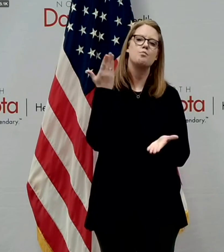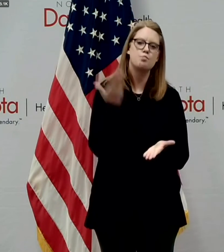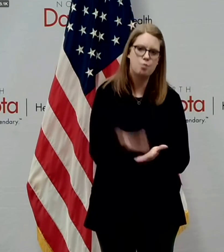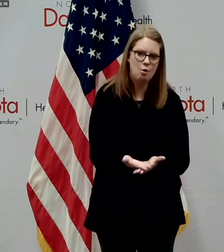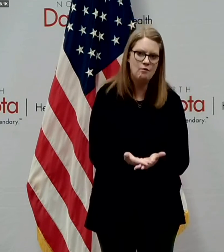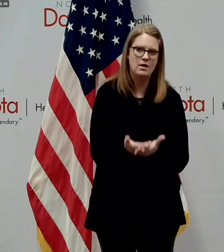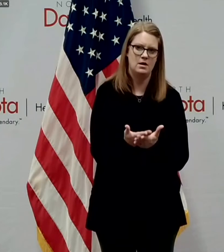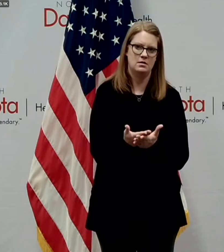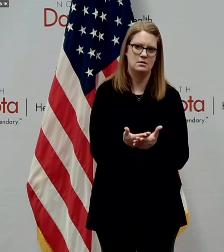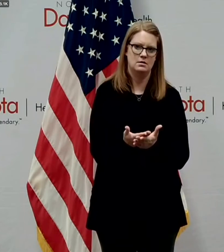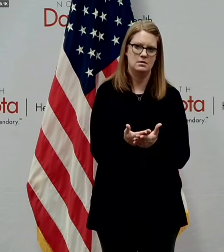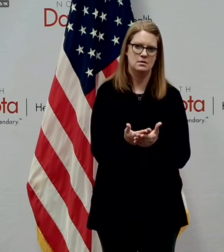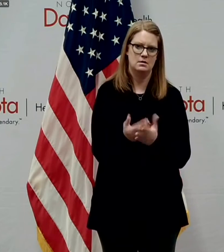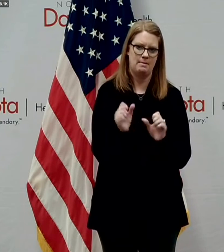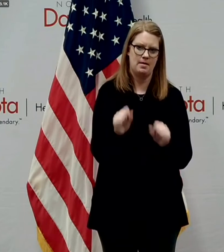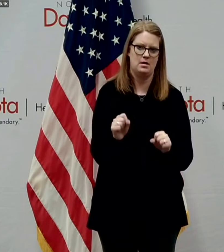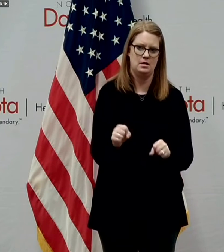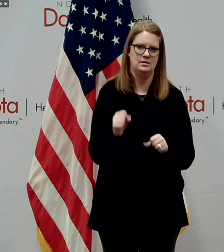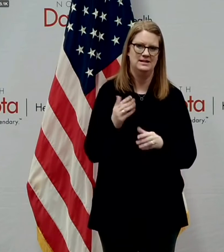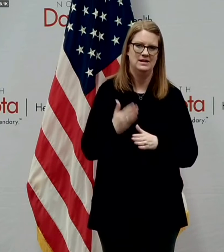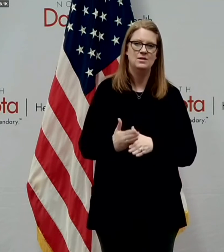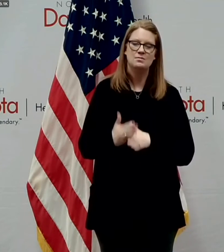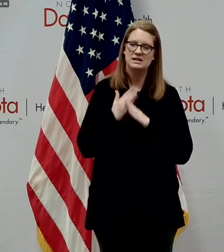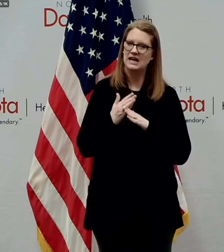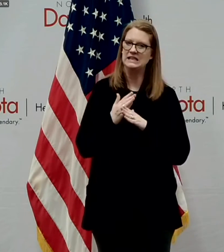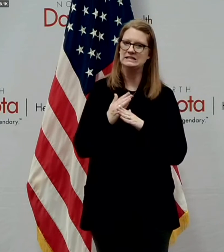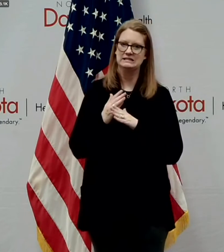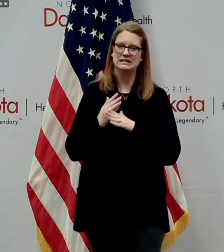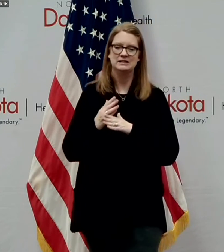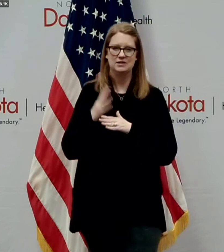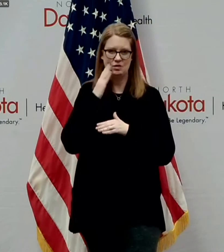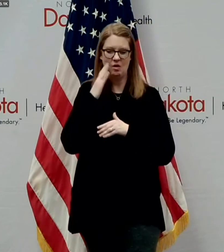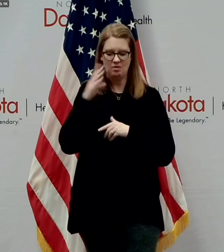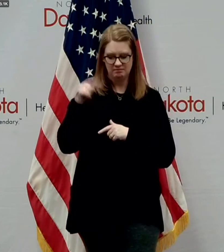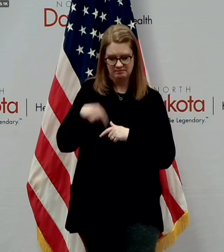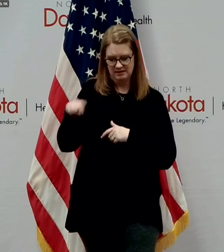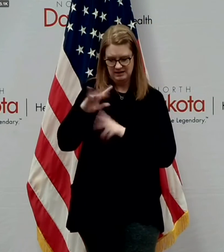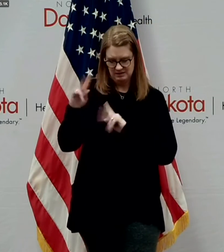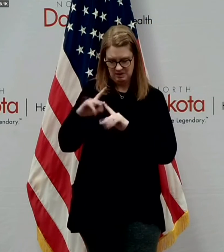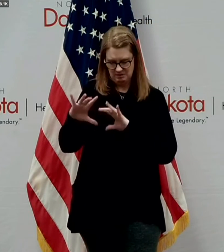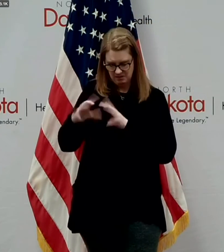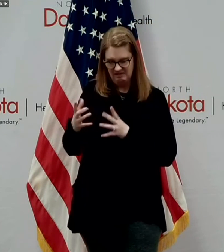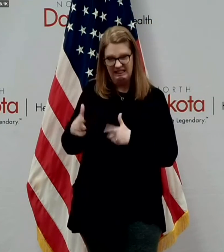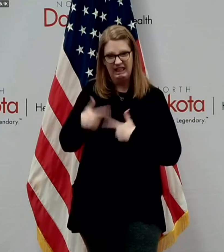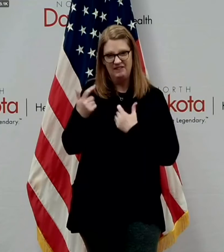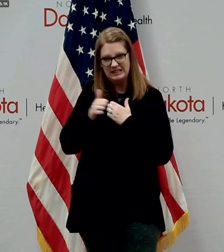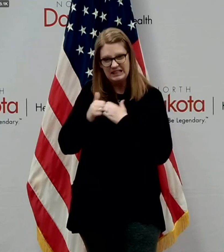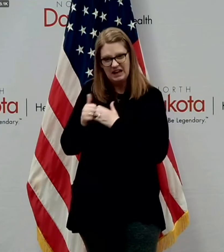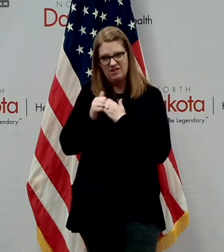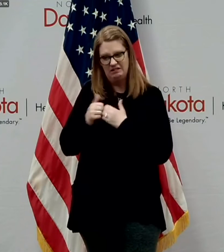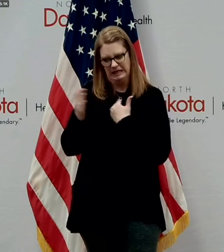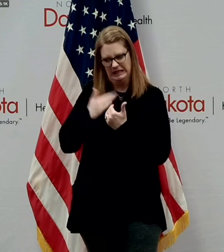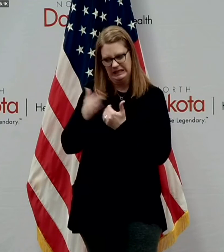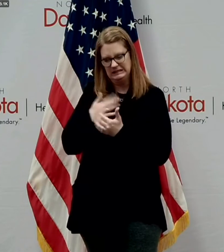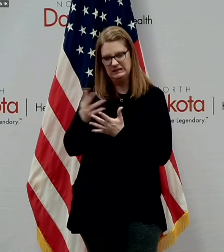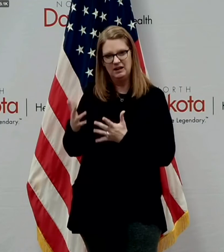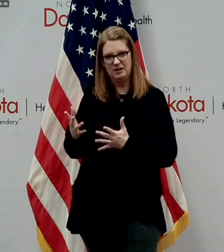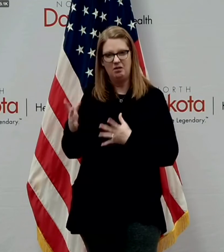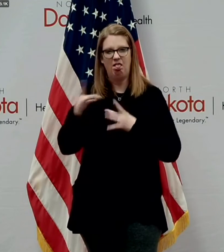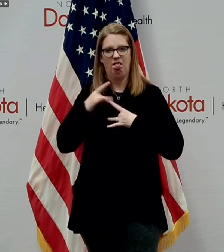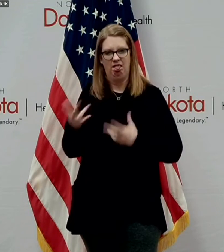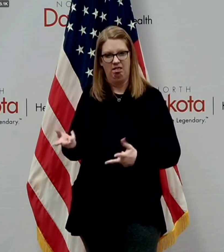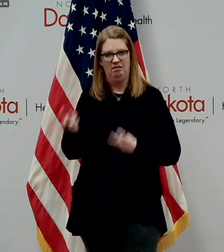protect particularly our most vulnerable citizens that are living in these congregate living situations, because it can, as we've seen